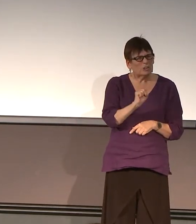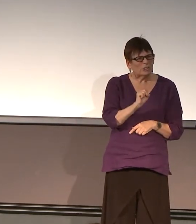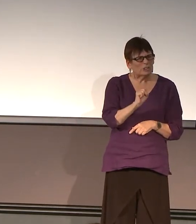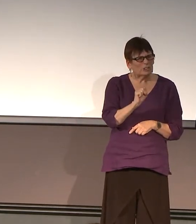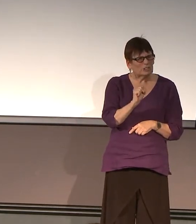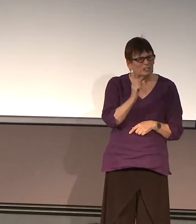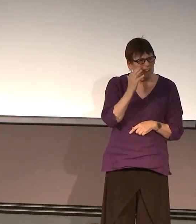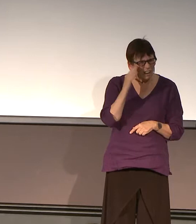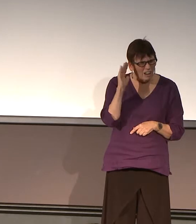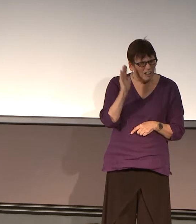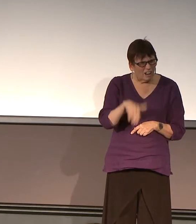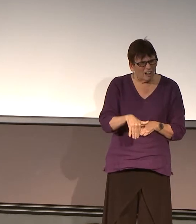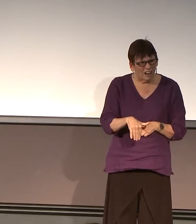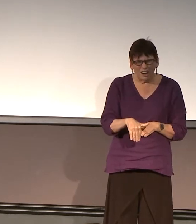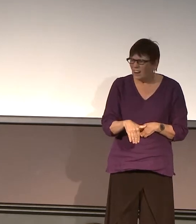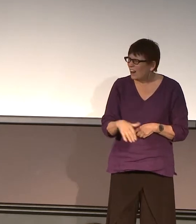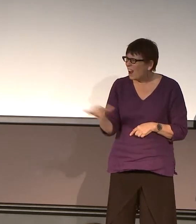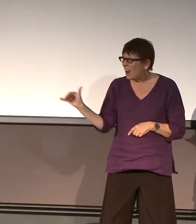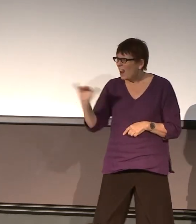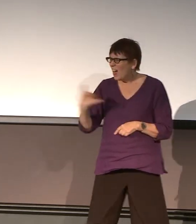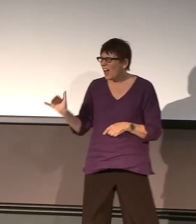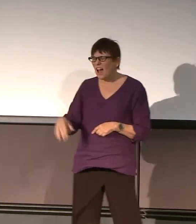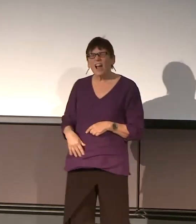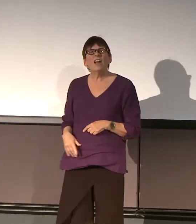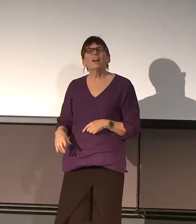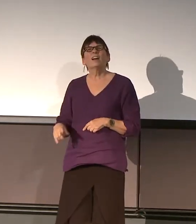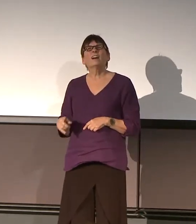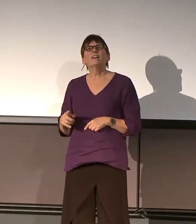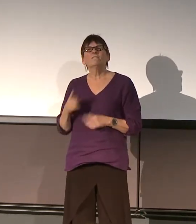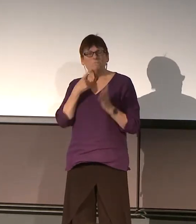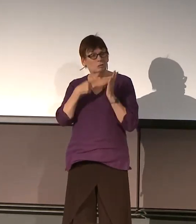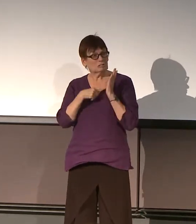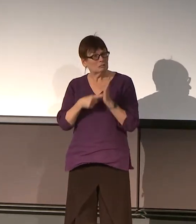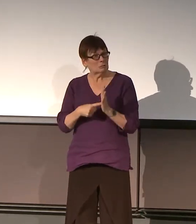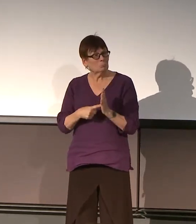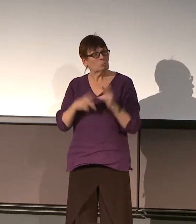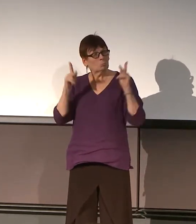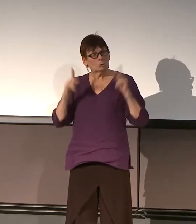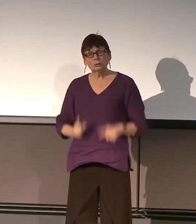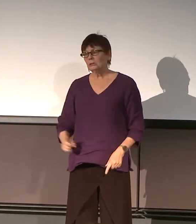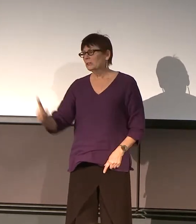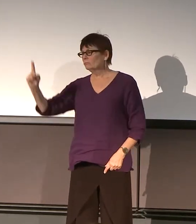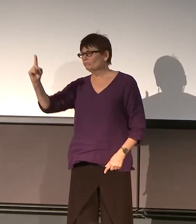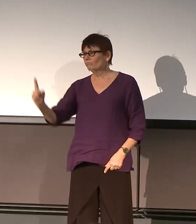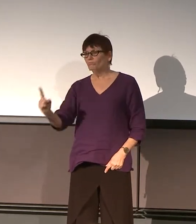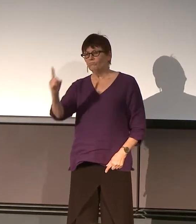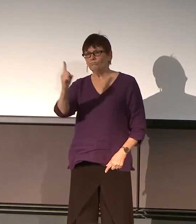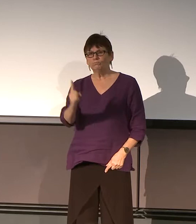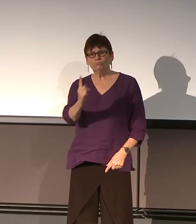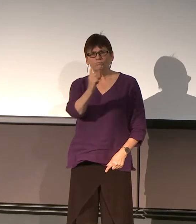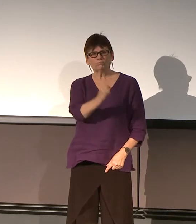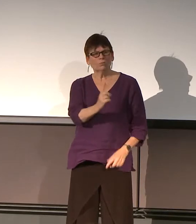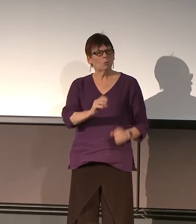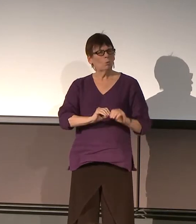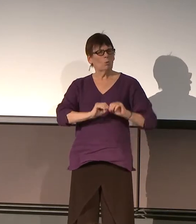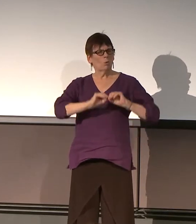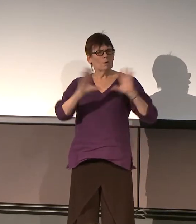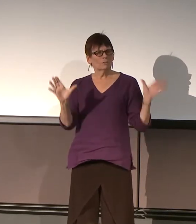And they're film editors, if you know what I mean. For example, a person might